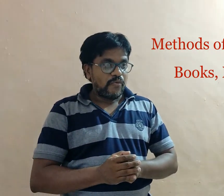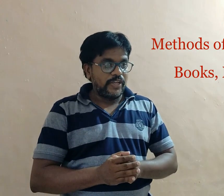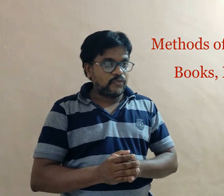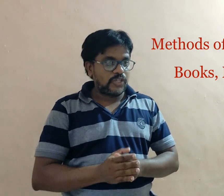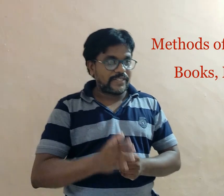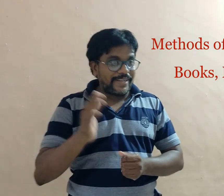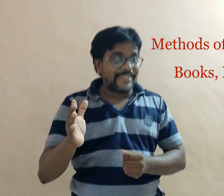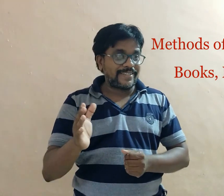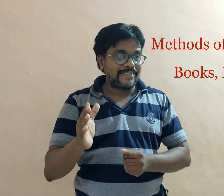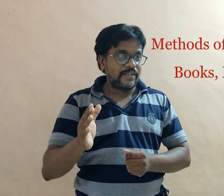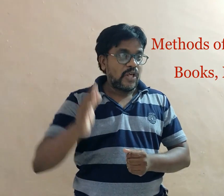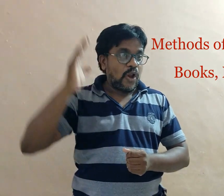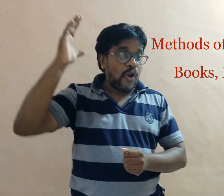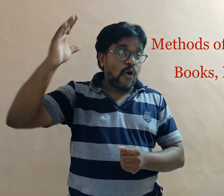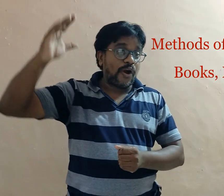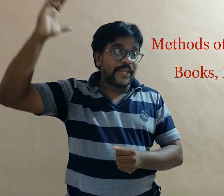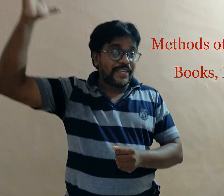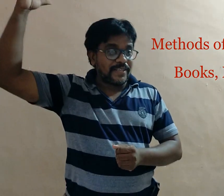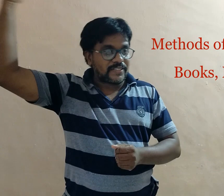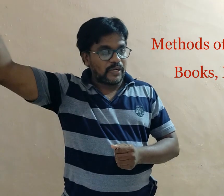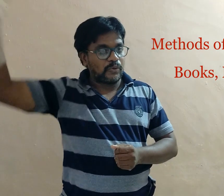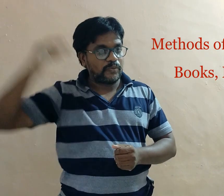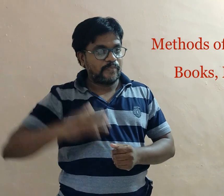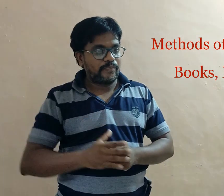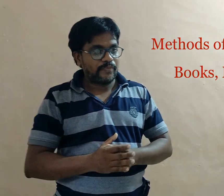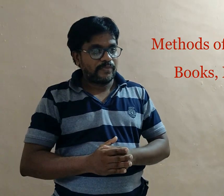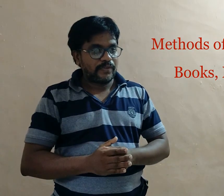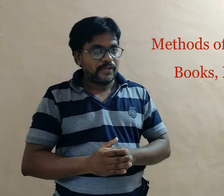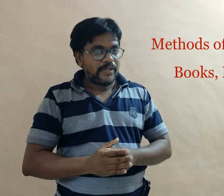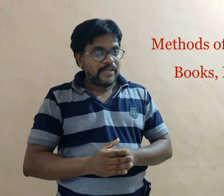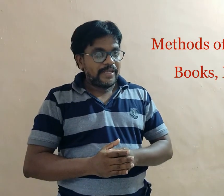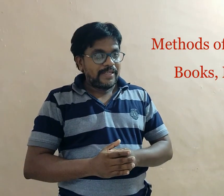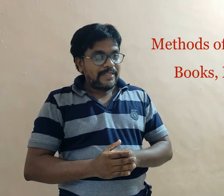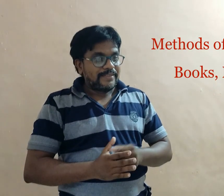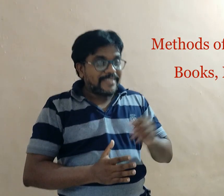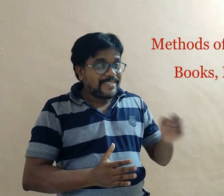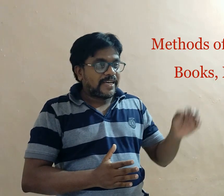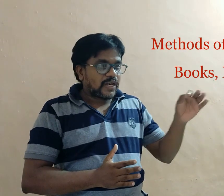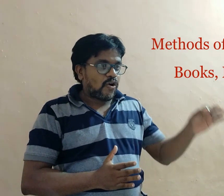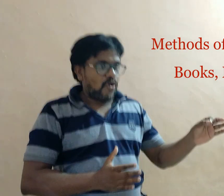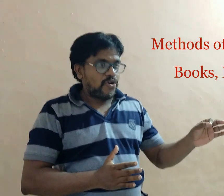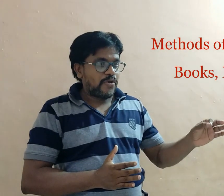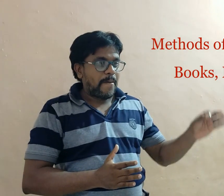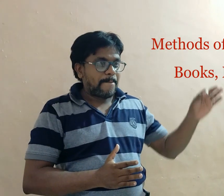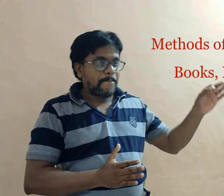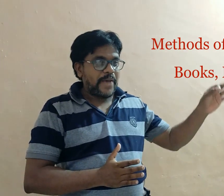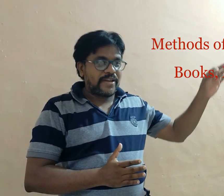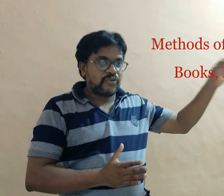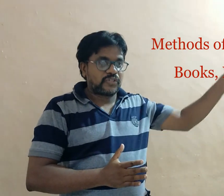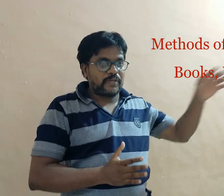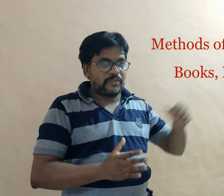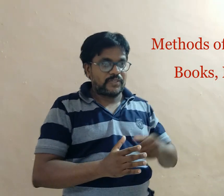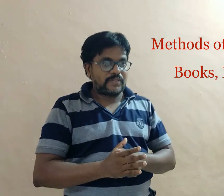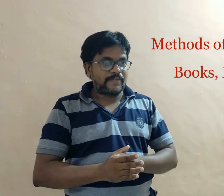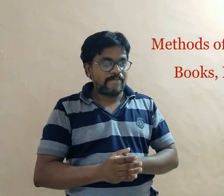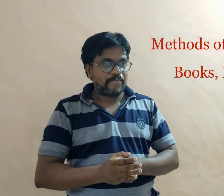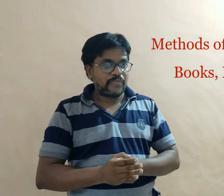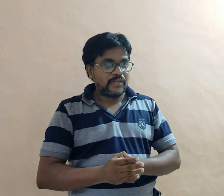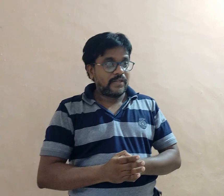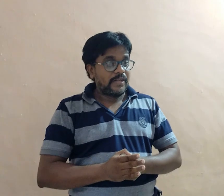which was written long years ago. These are called manuscripts.